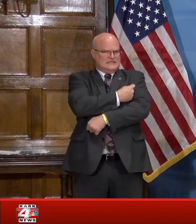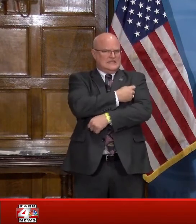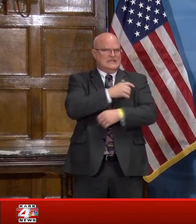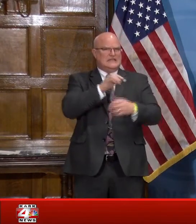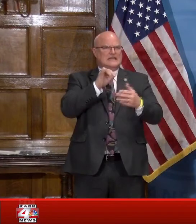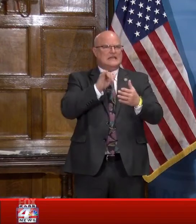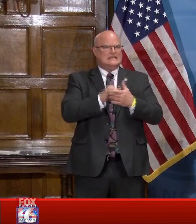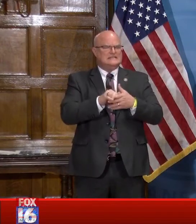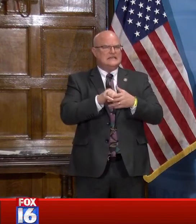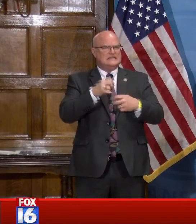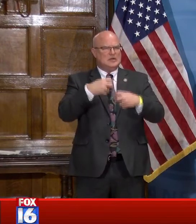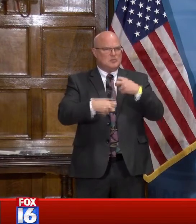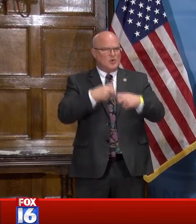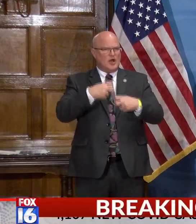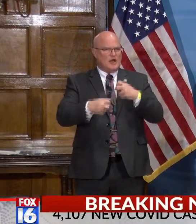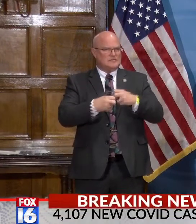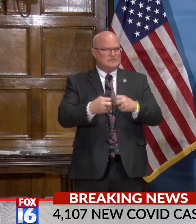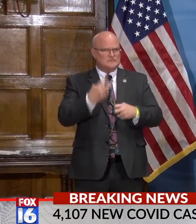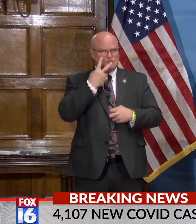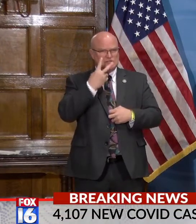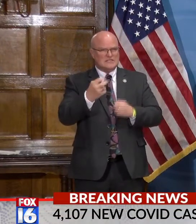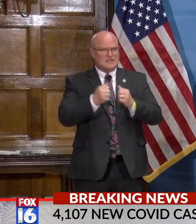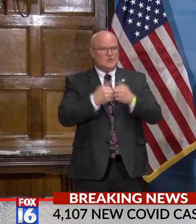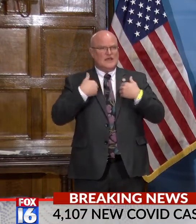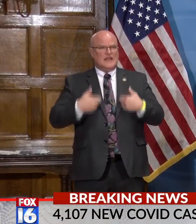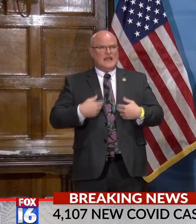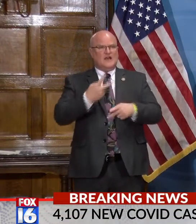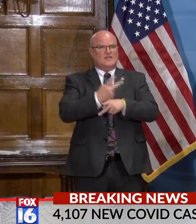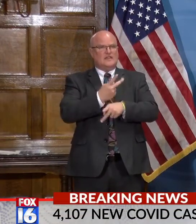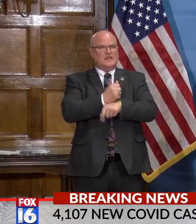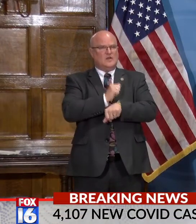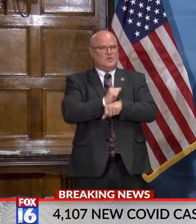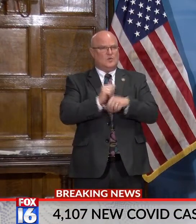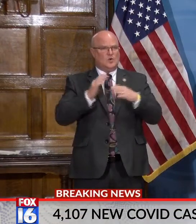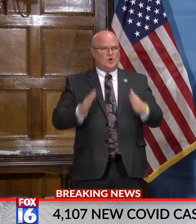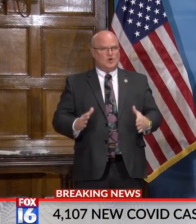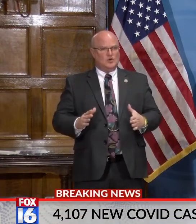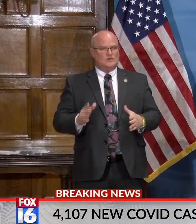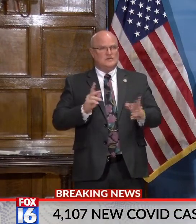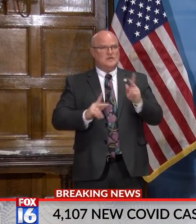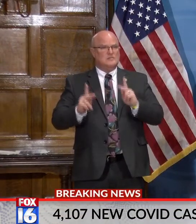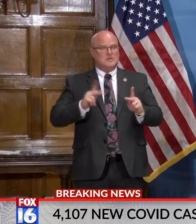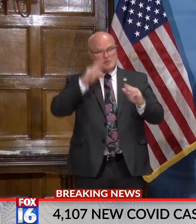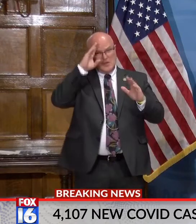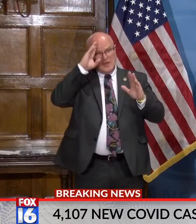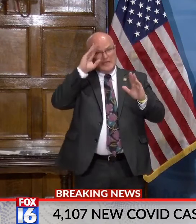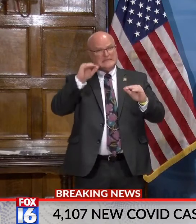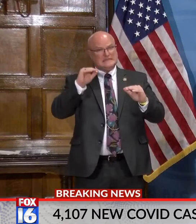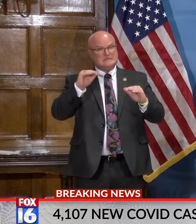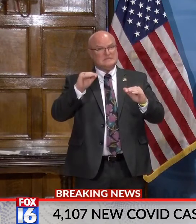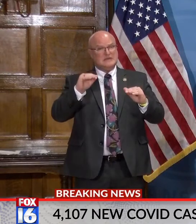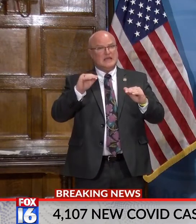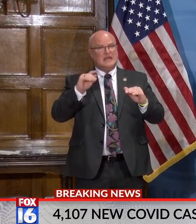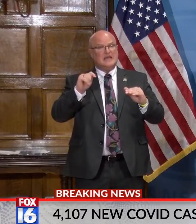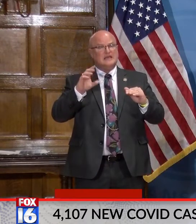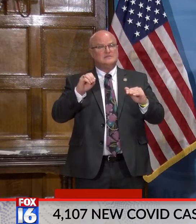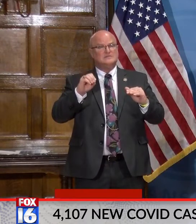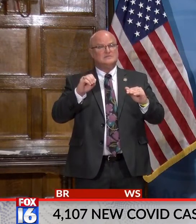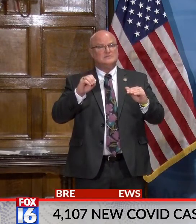an issue that y'all are seeing among healthcare workers, the people that you would expect to